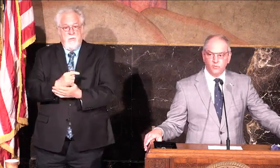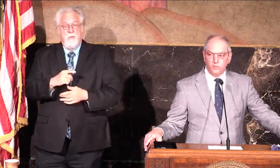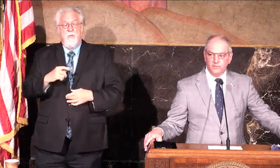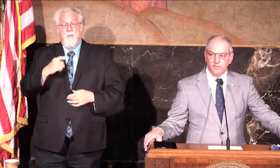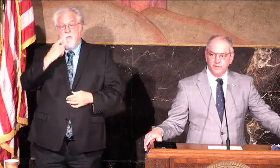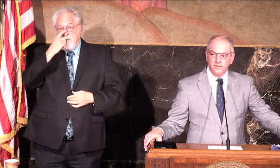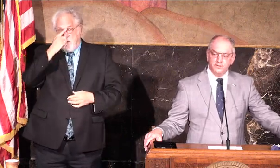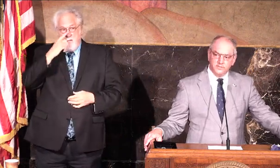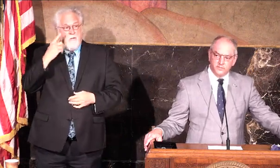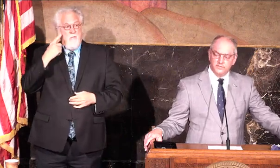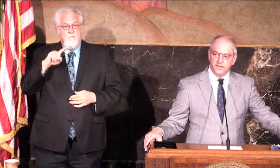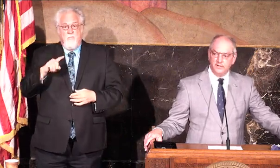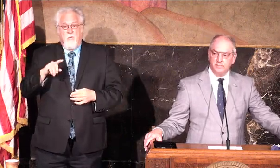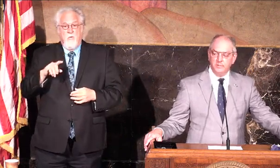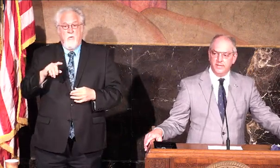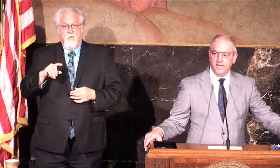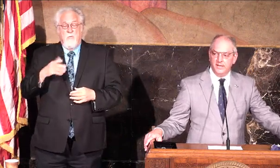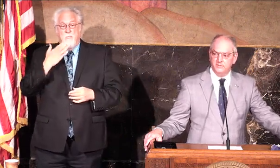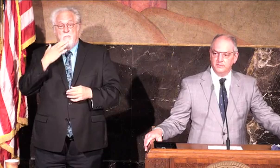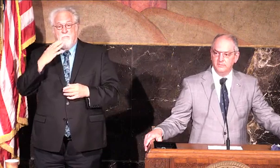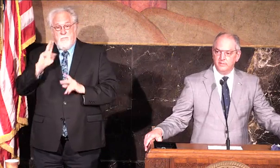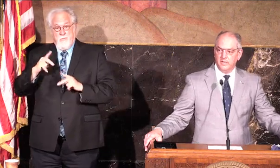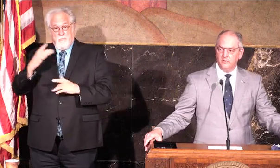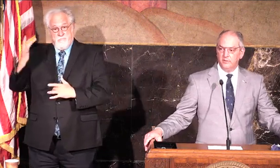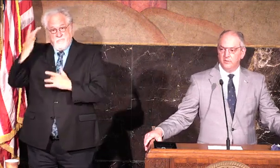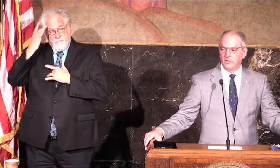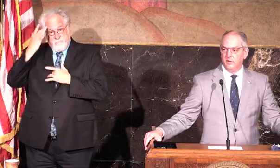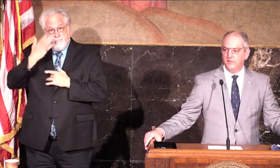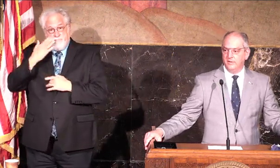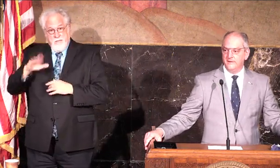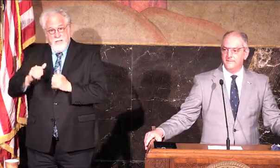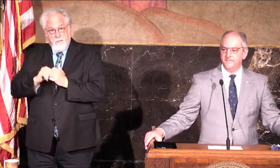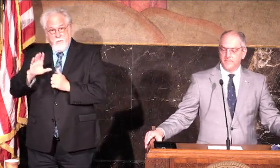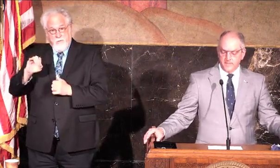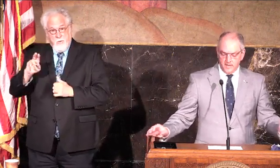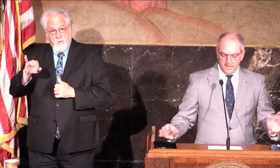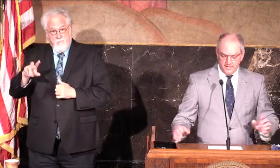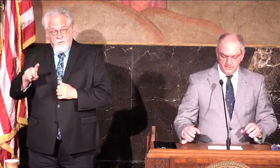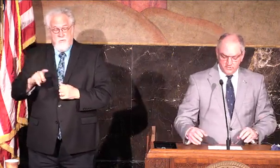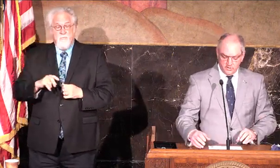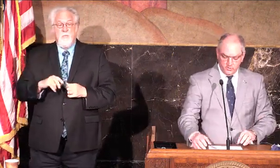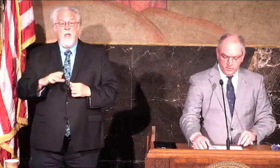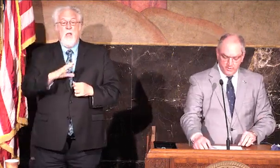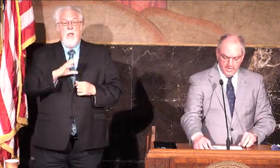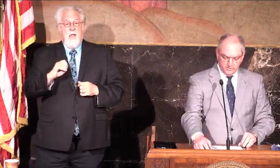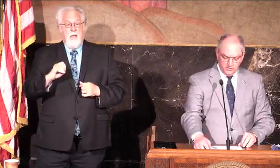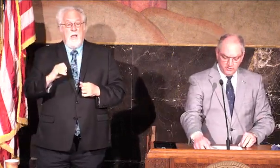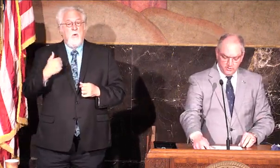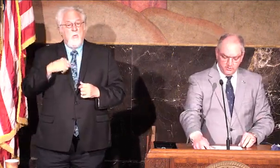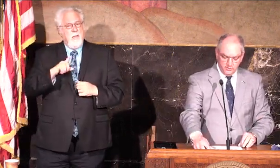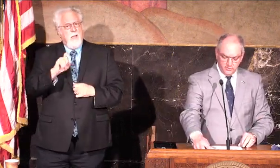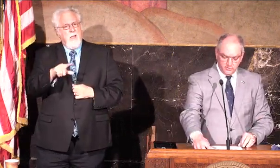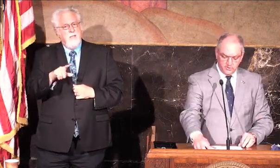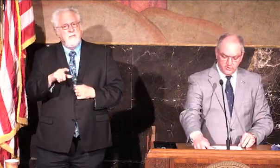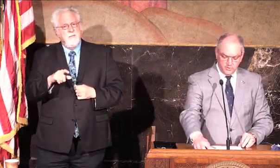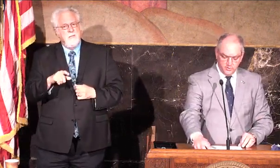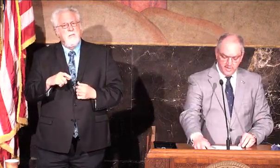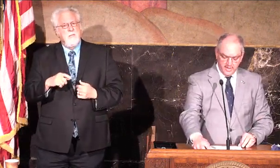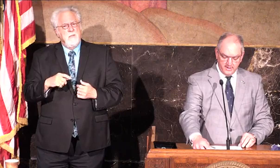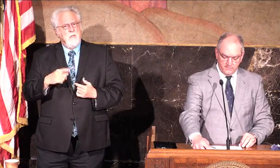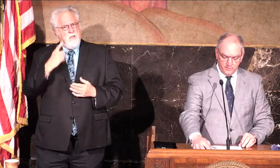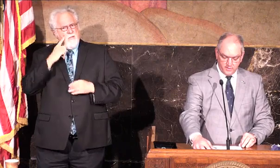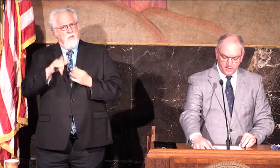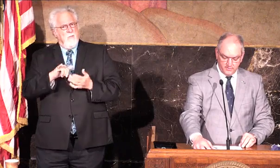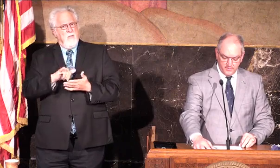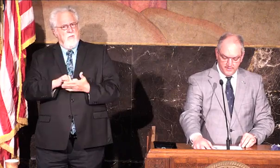treatments for seriously ill people in the hospital with COVID. And so we would ask that you consider doing